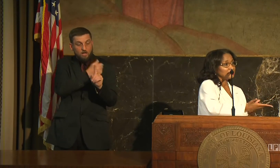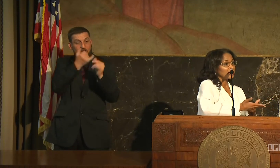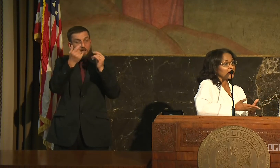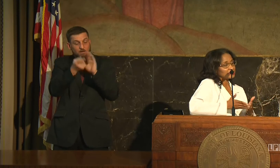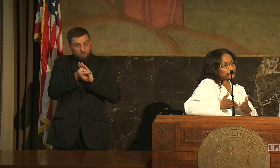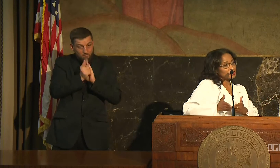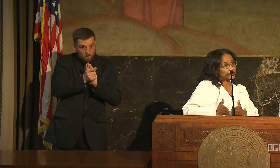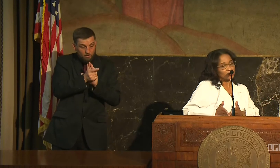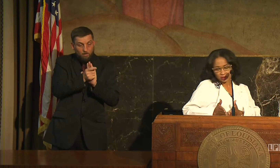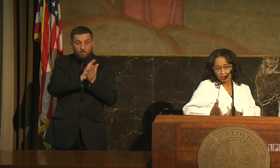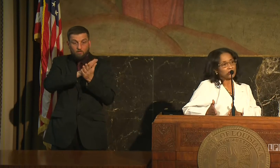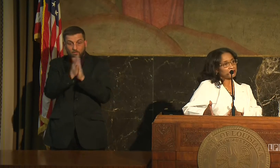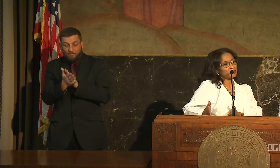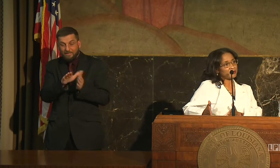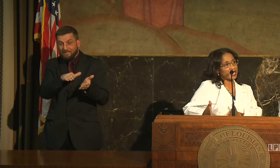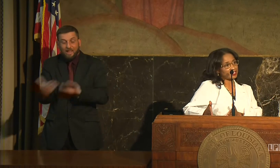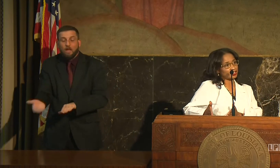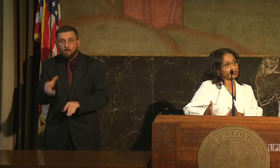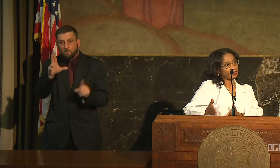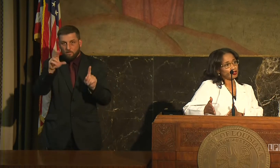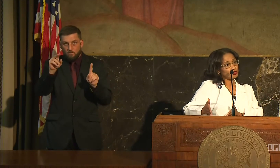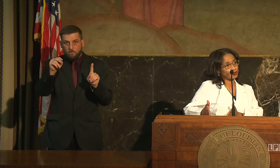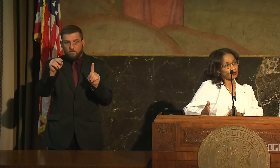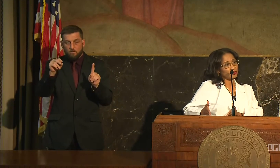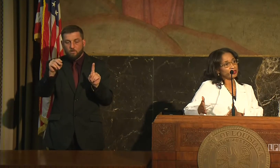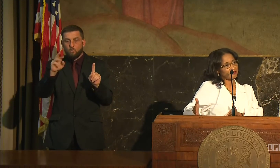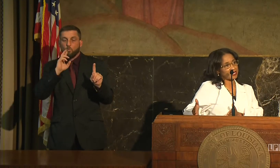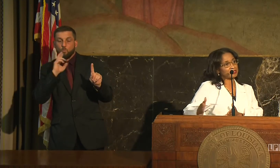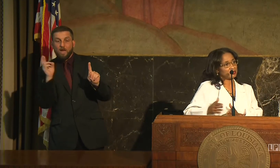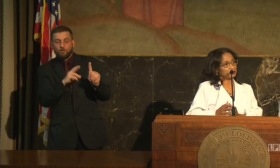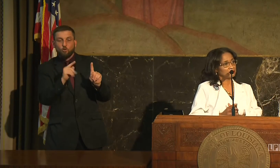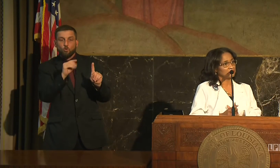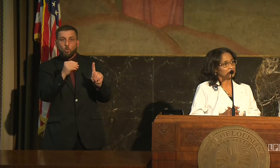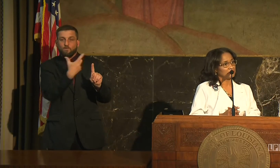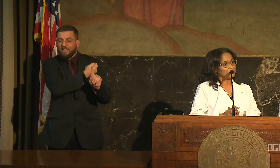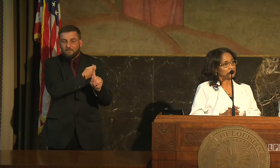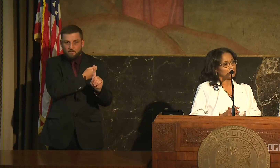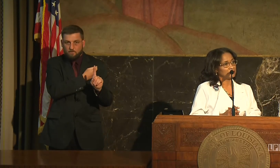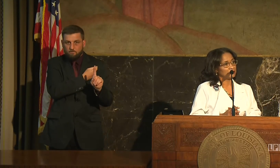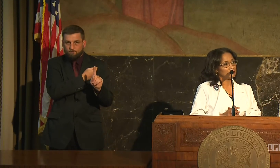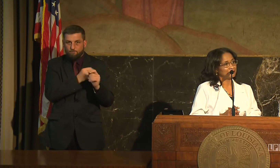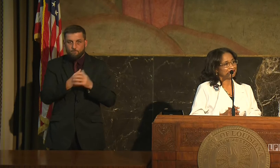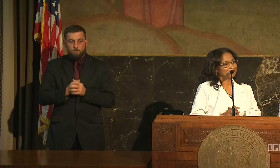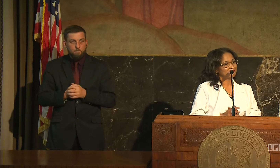and die as a result of the reaction to the vaccine.